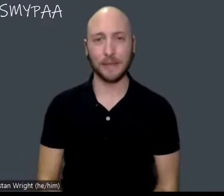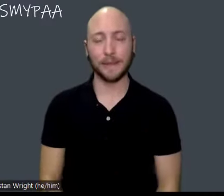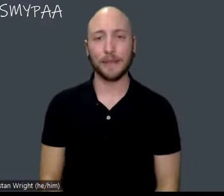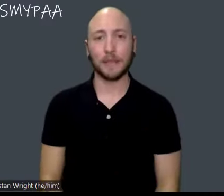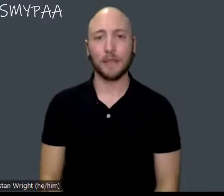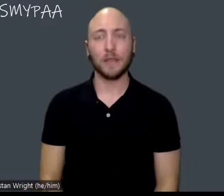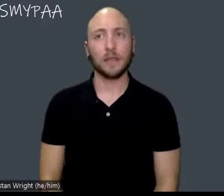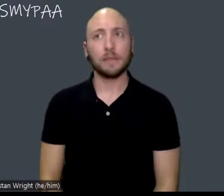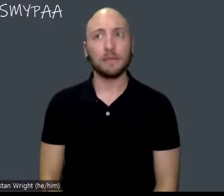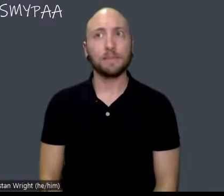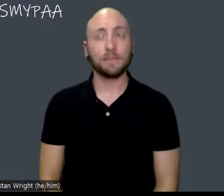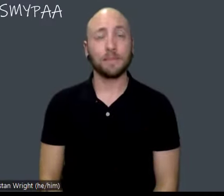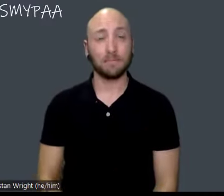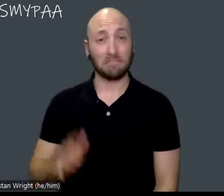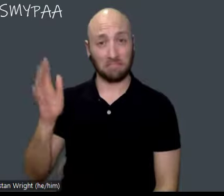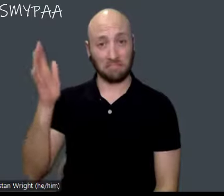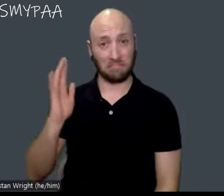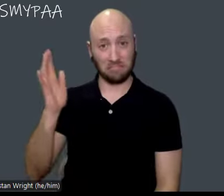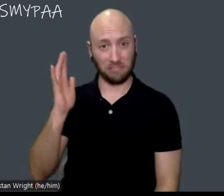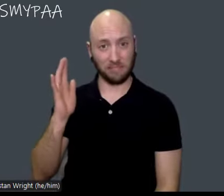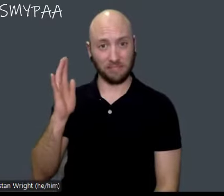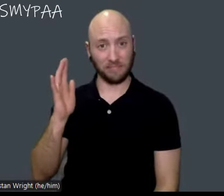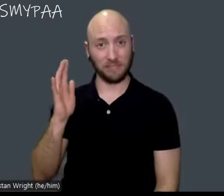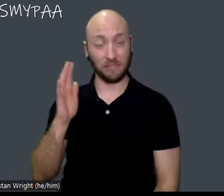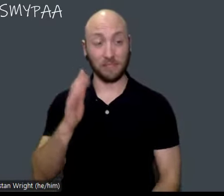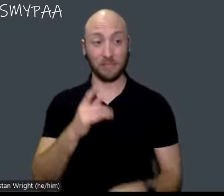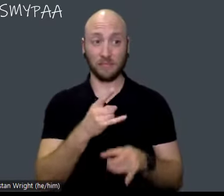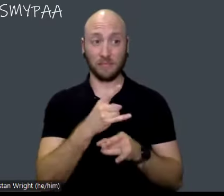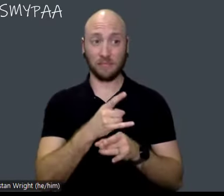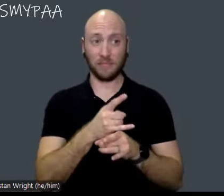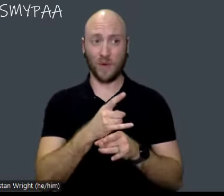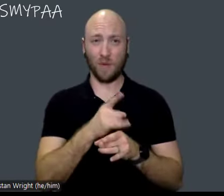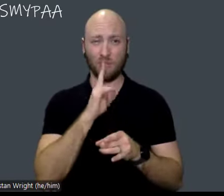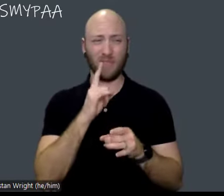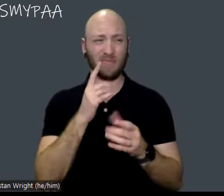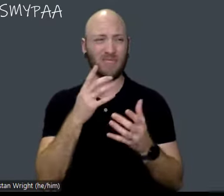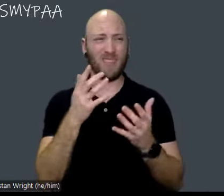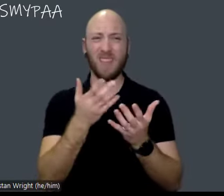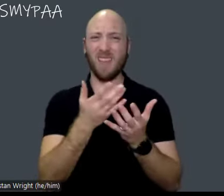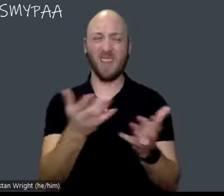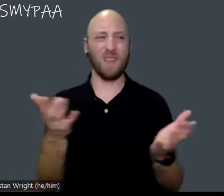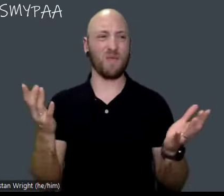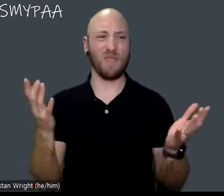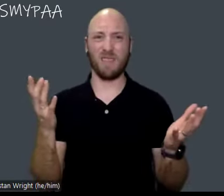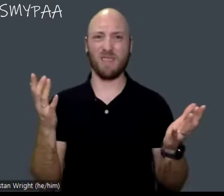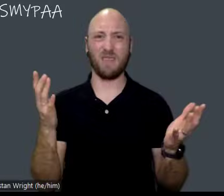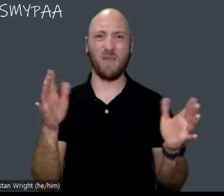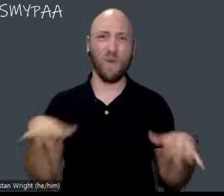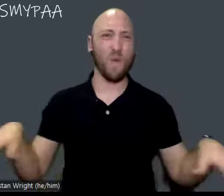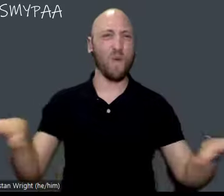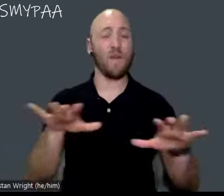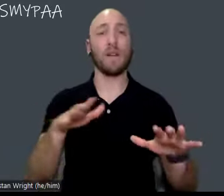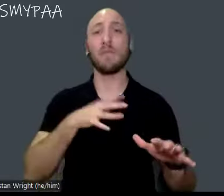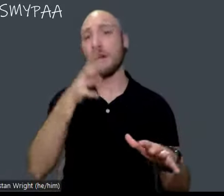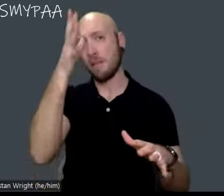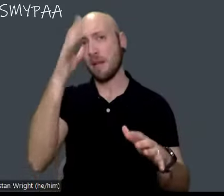And it was very, alcohol was very much everywhere. My parents used to go to parties